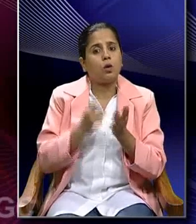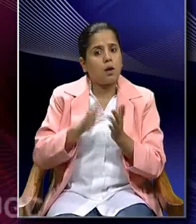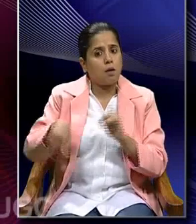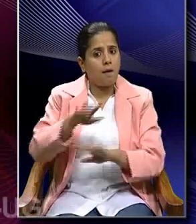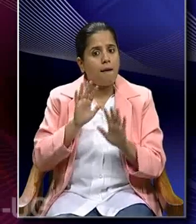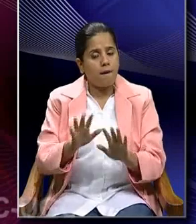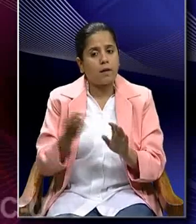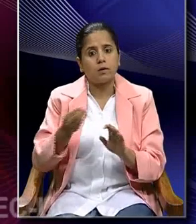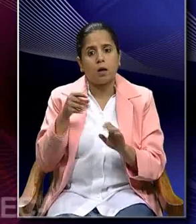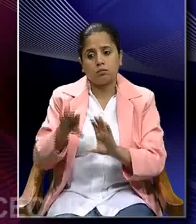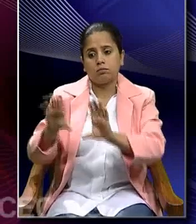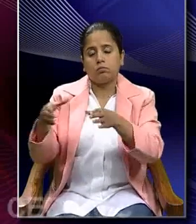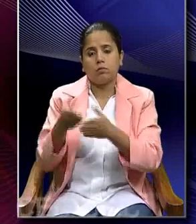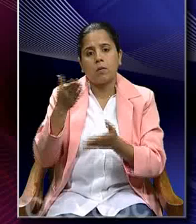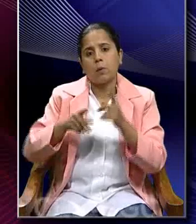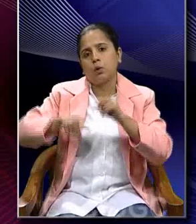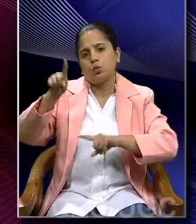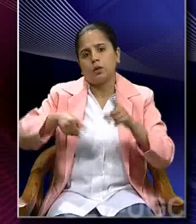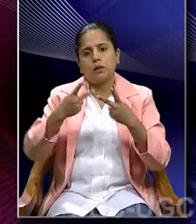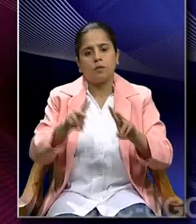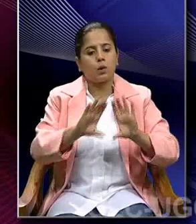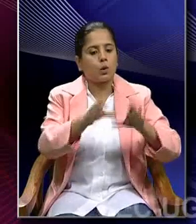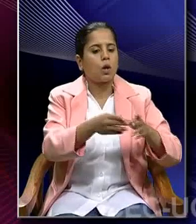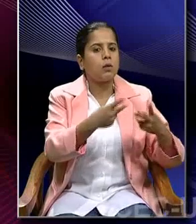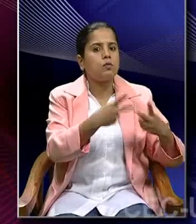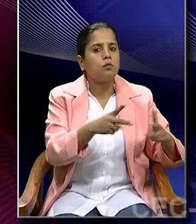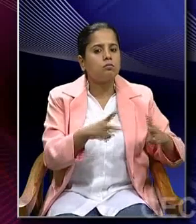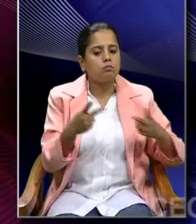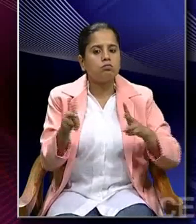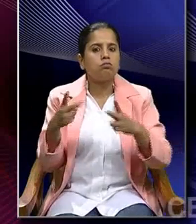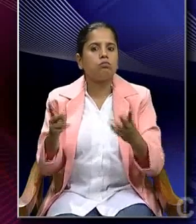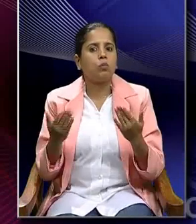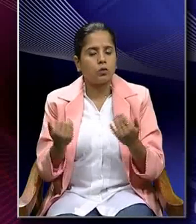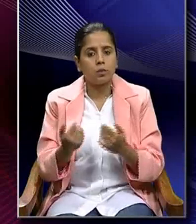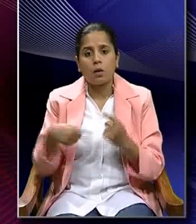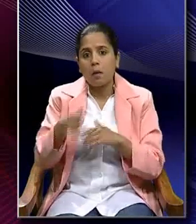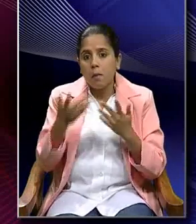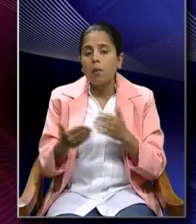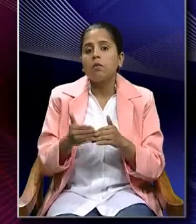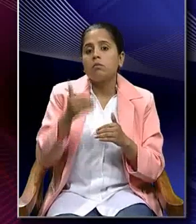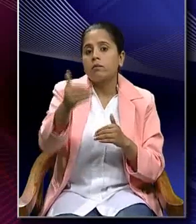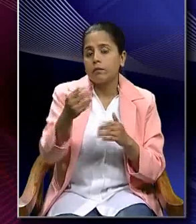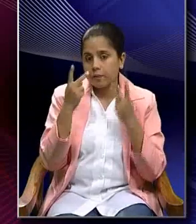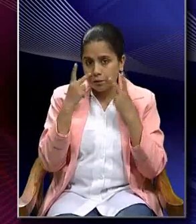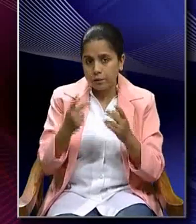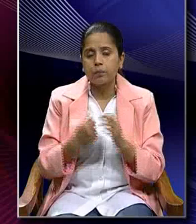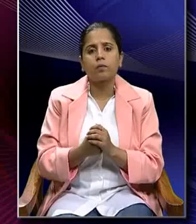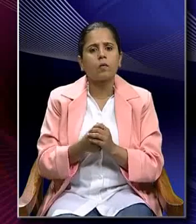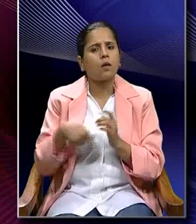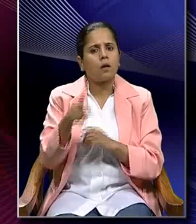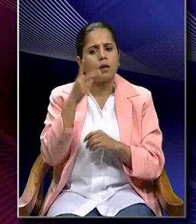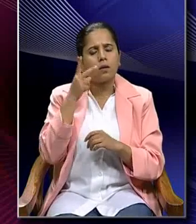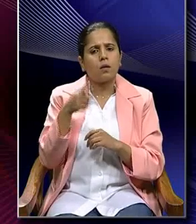particular section may vary from one group to another. And further, the kind